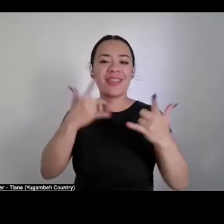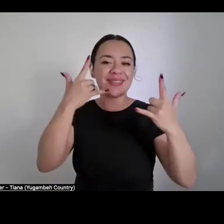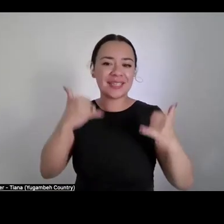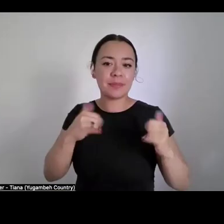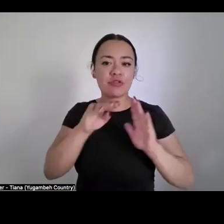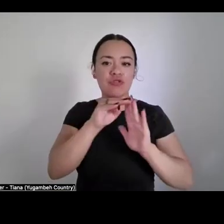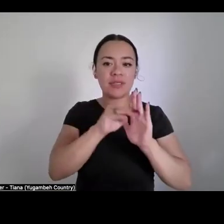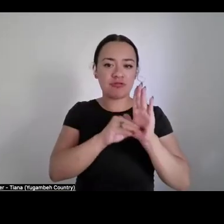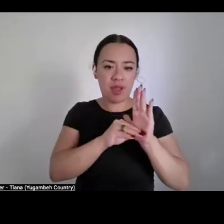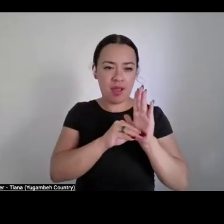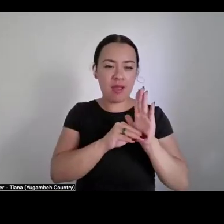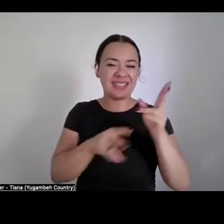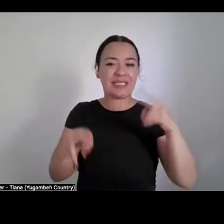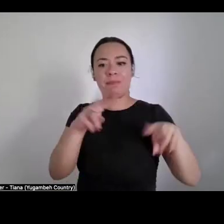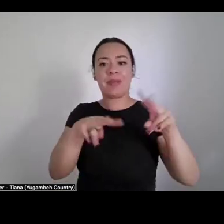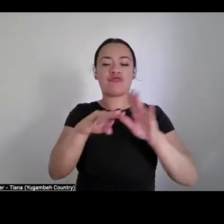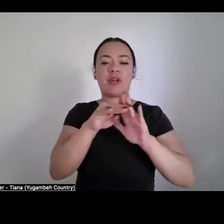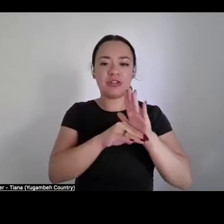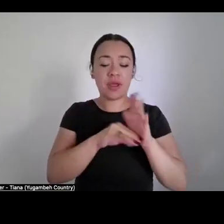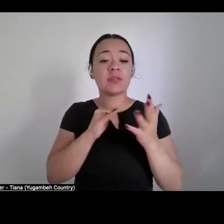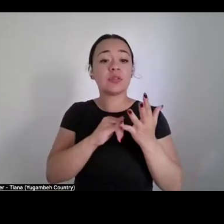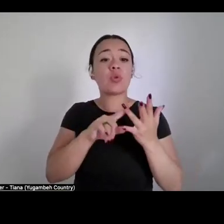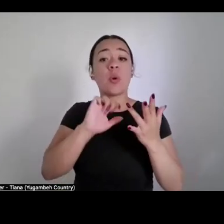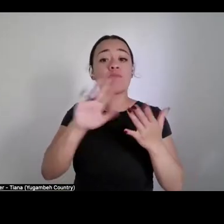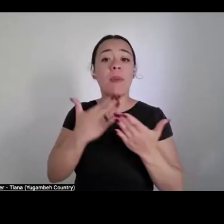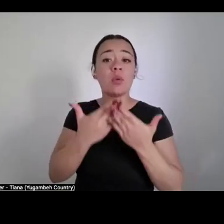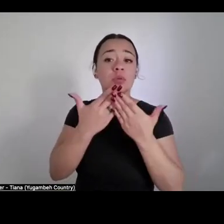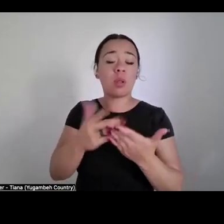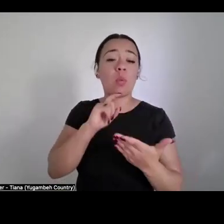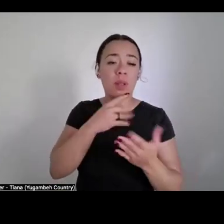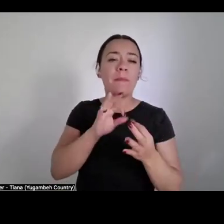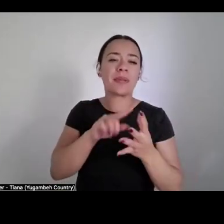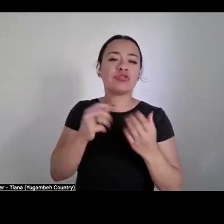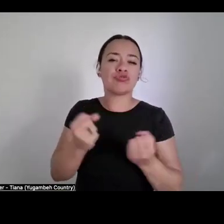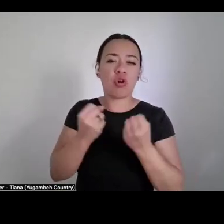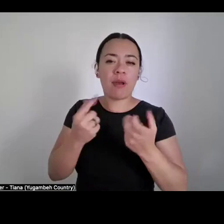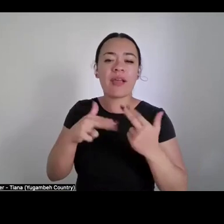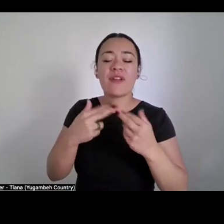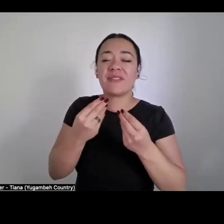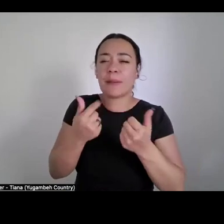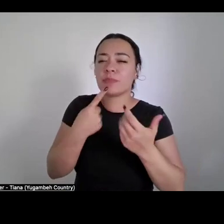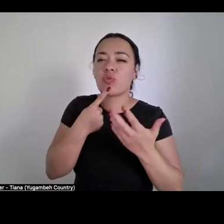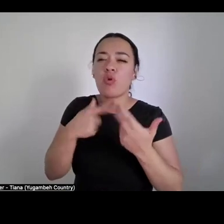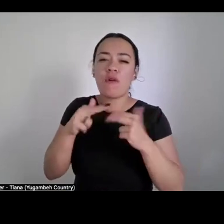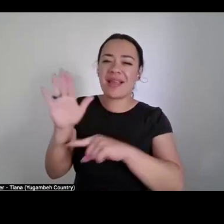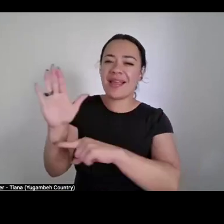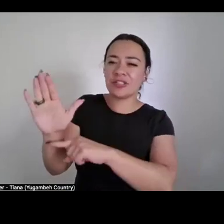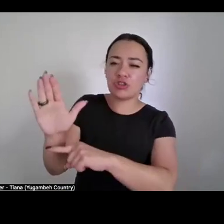your proposal is going to be stronger if you have some sort of external